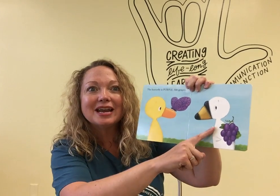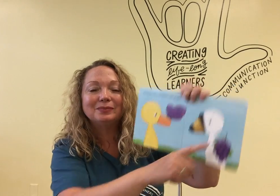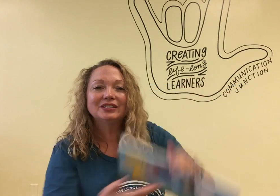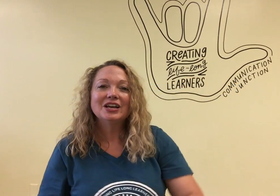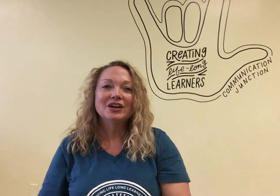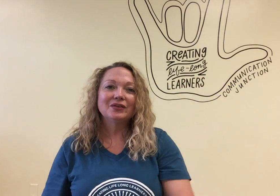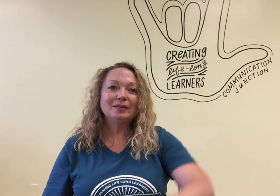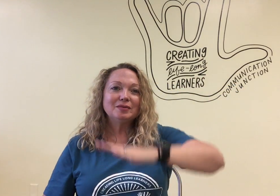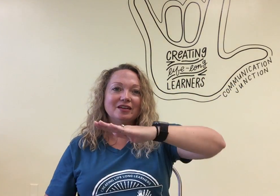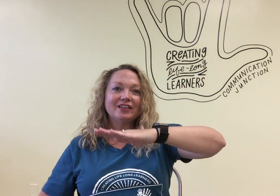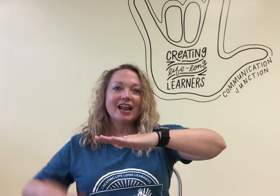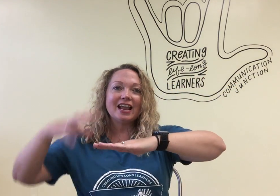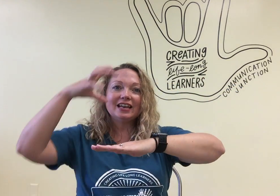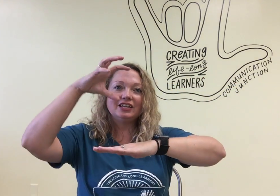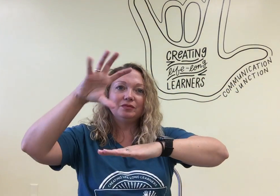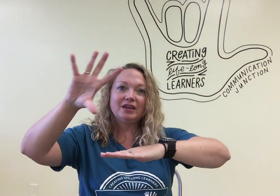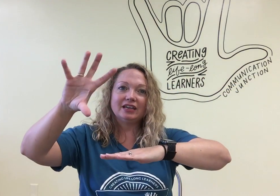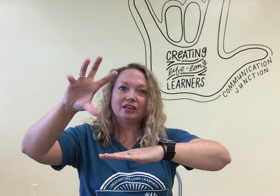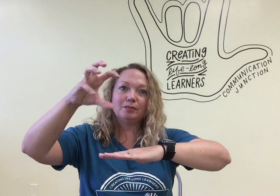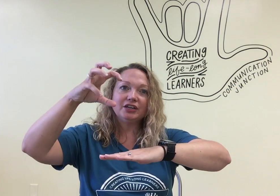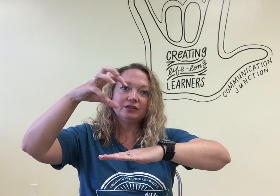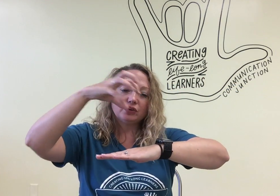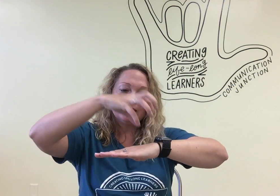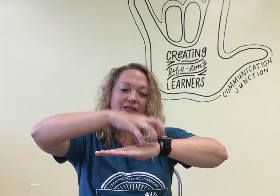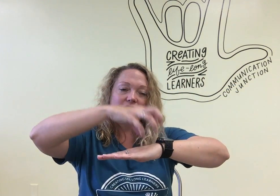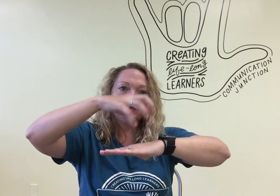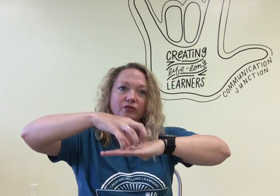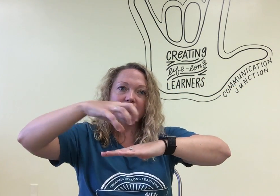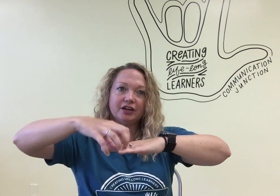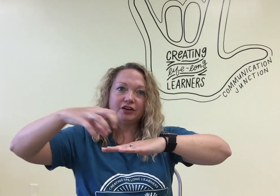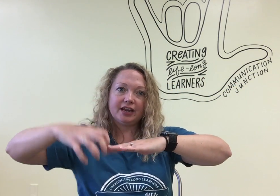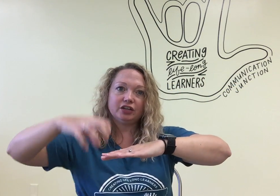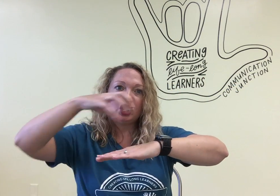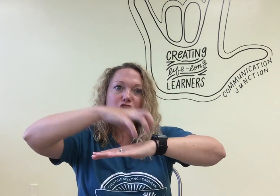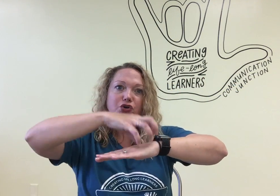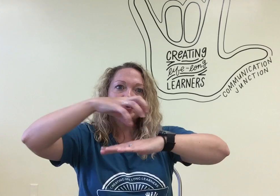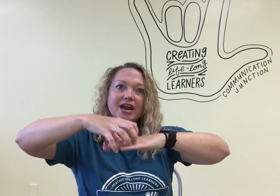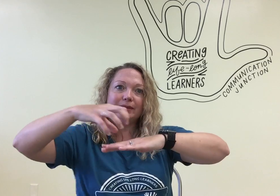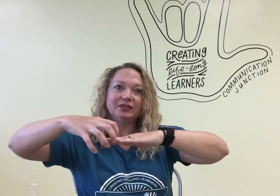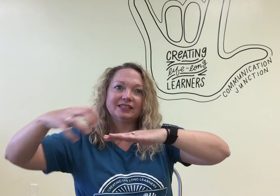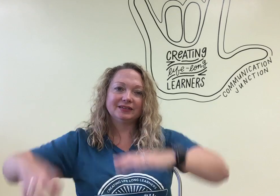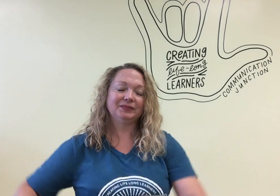grapes. Grapes, you make a flat hand and you make like a bunch of grapes and you move them down your hand. Grapes.